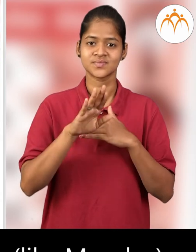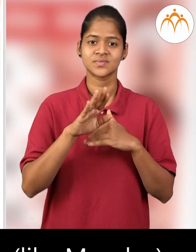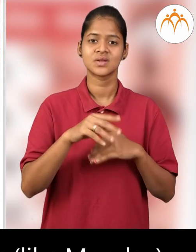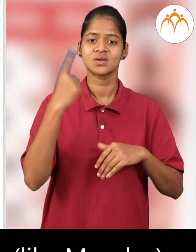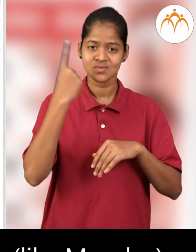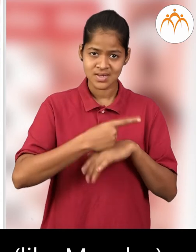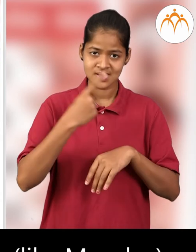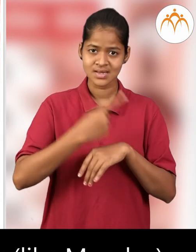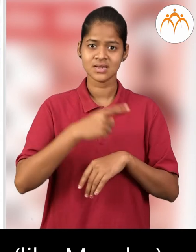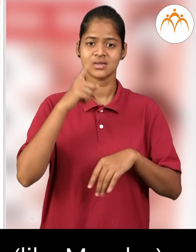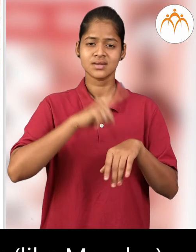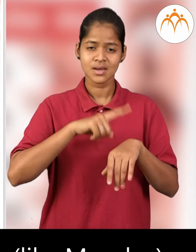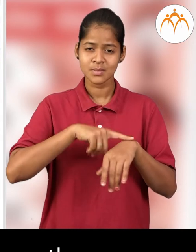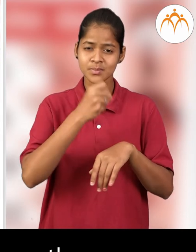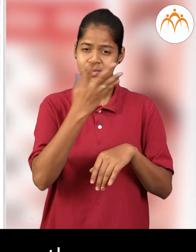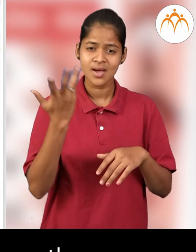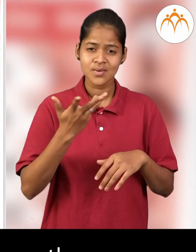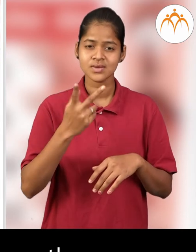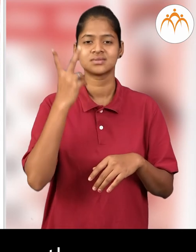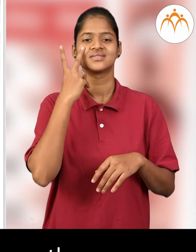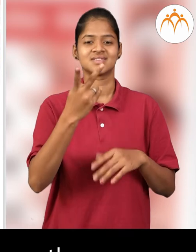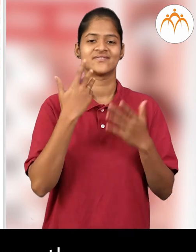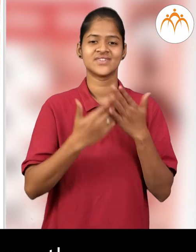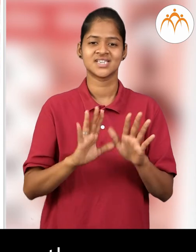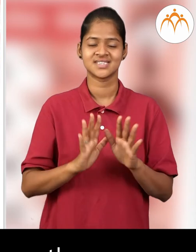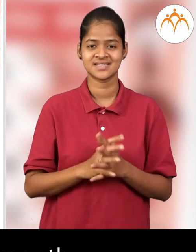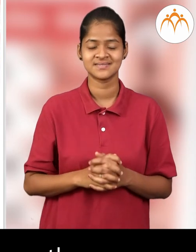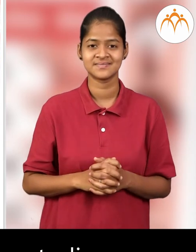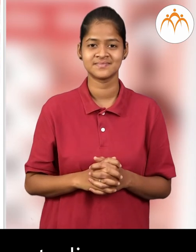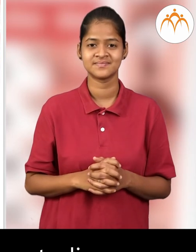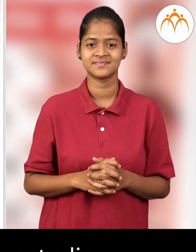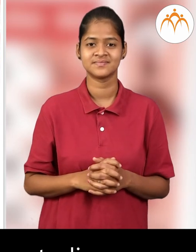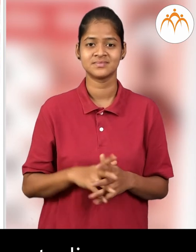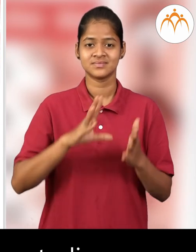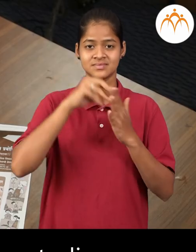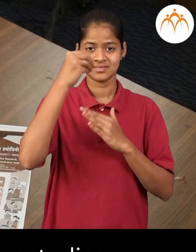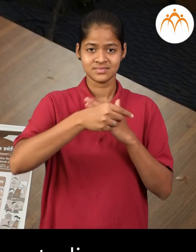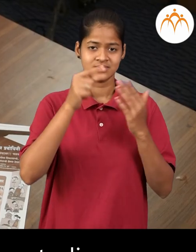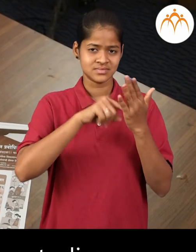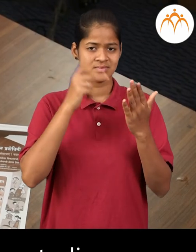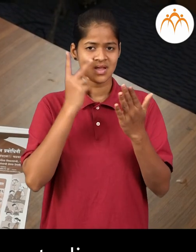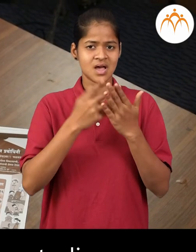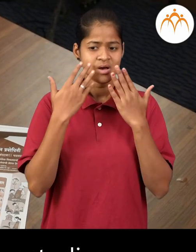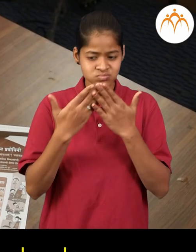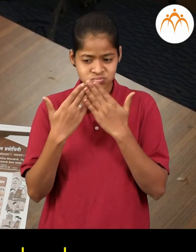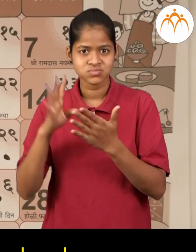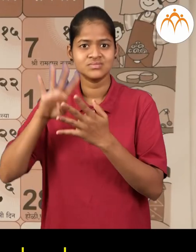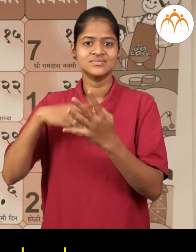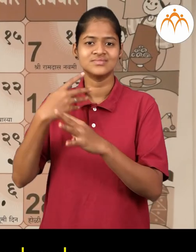days, like Monday, there are in the month. We learnt to plan our studies by looking at the